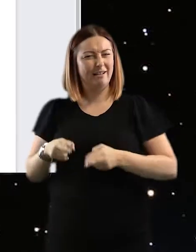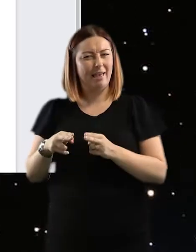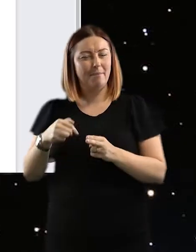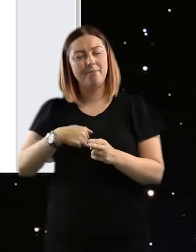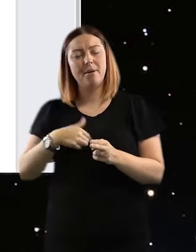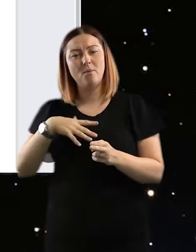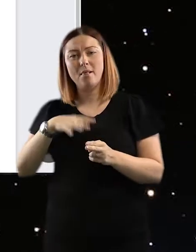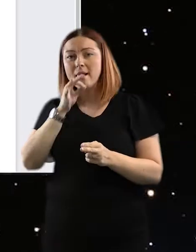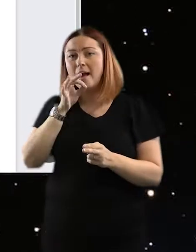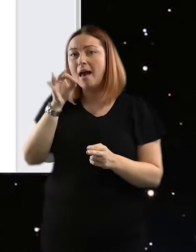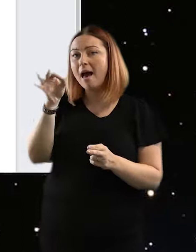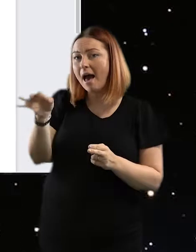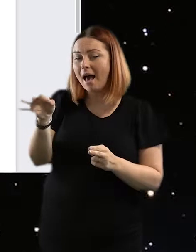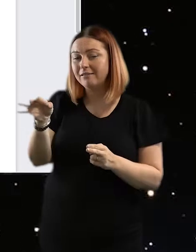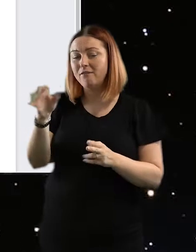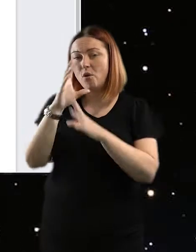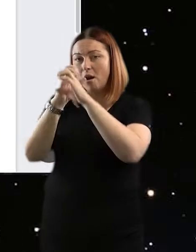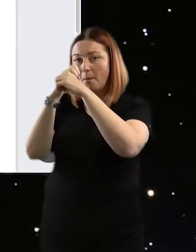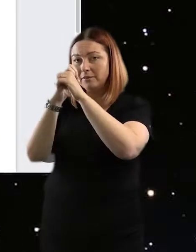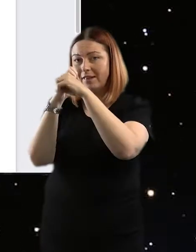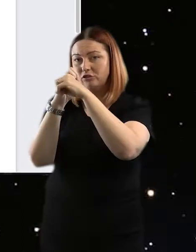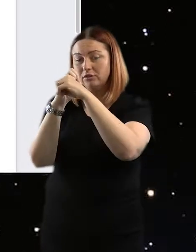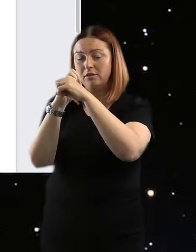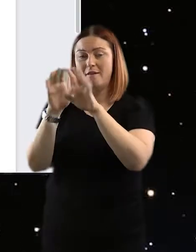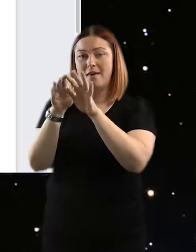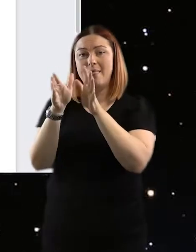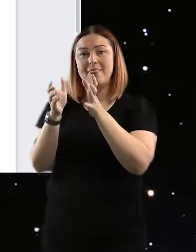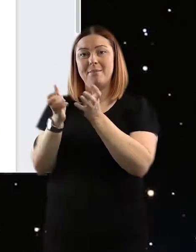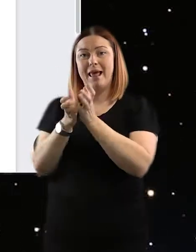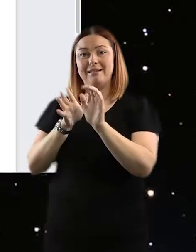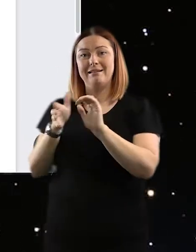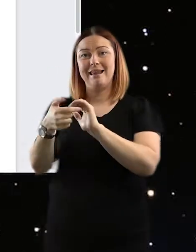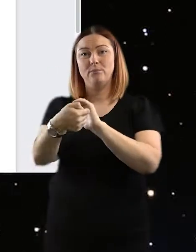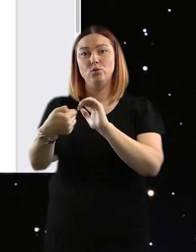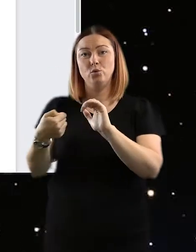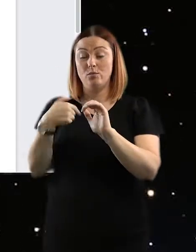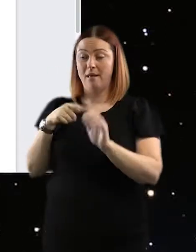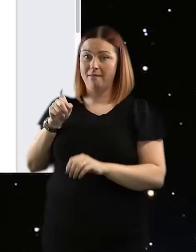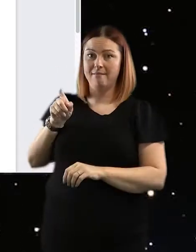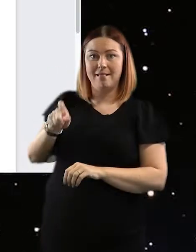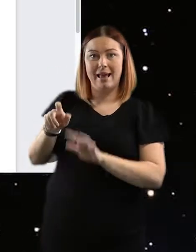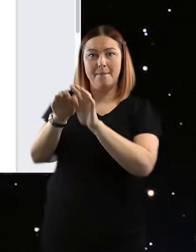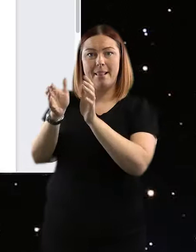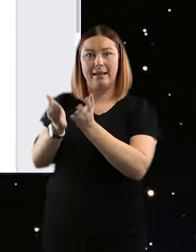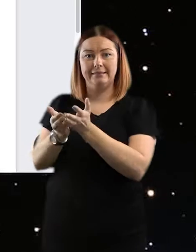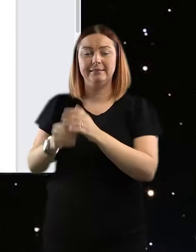going to make a request for an observation of the planet Neptune. So I'm going to go ahead and click the Planets section.